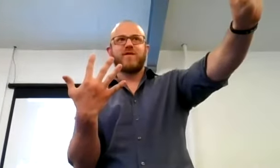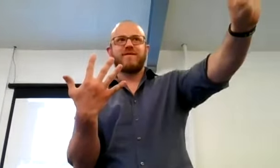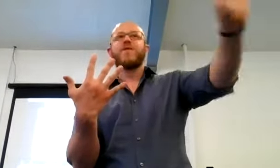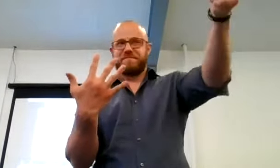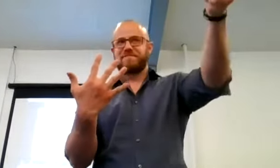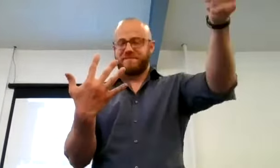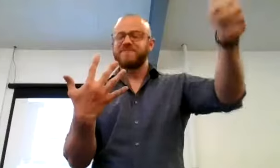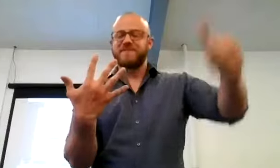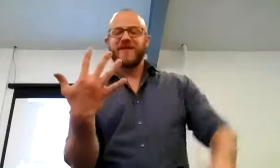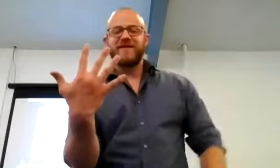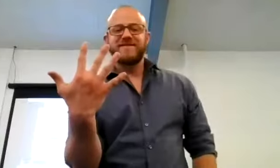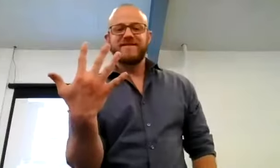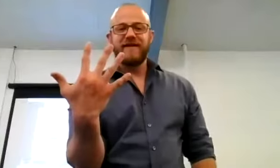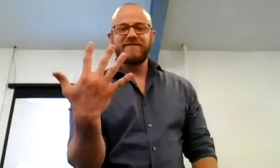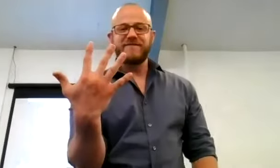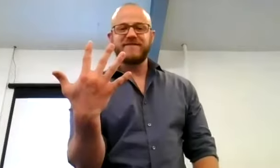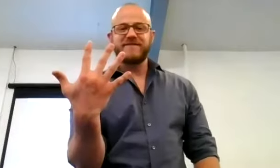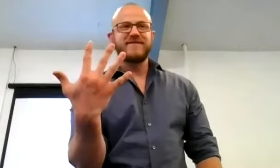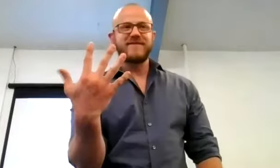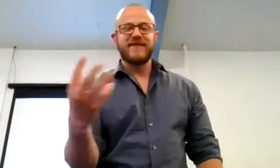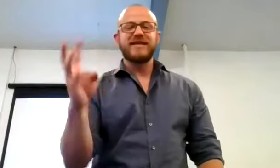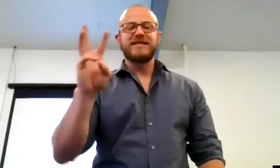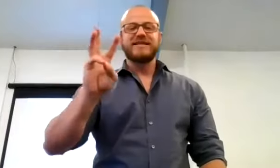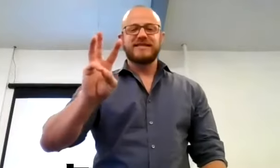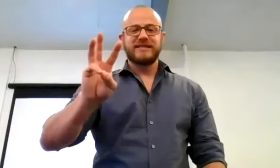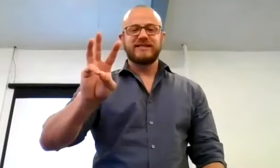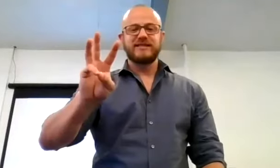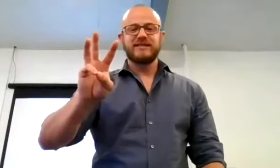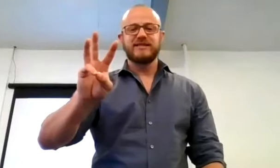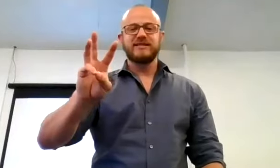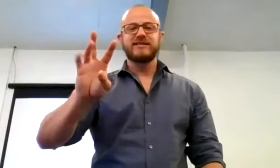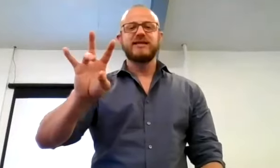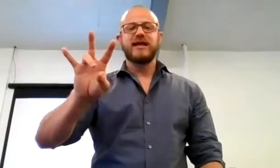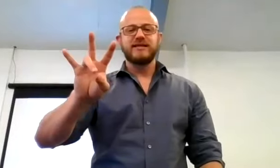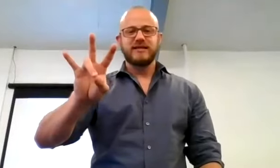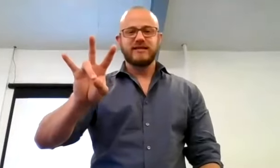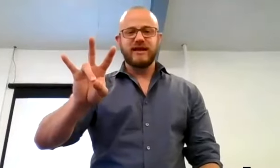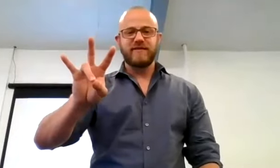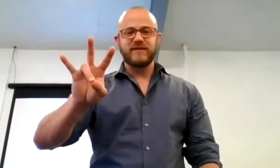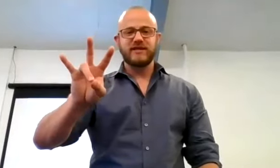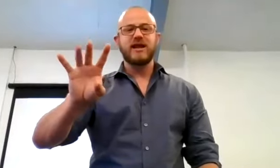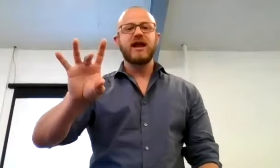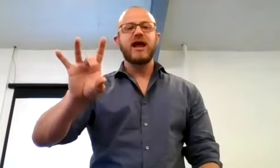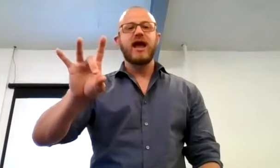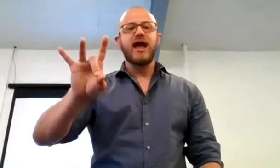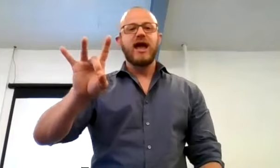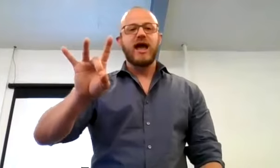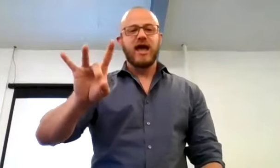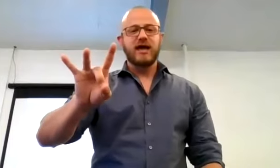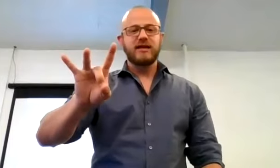4. Oh, there you go, 4, good job, yep. 5, 6, 7, 8,